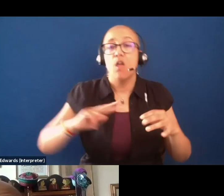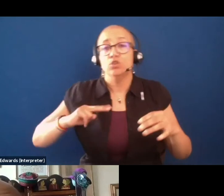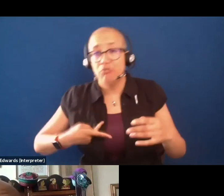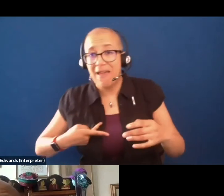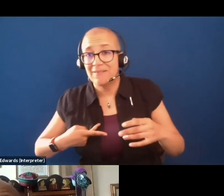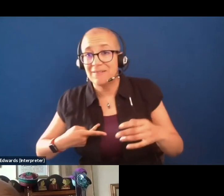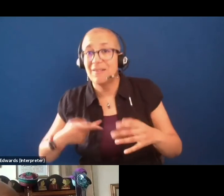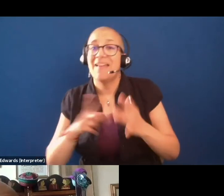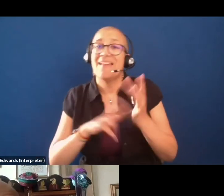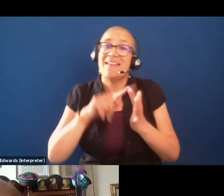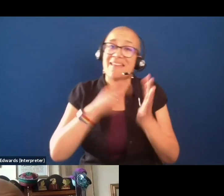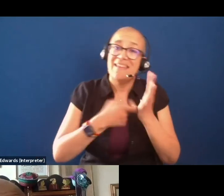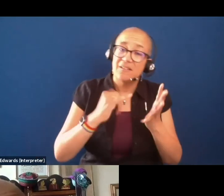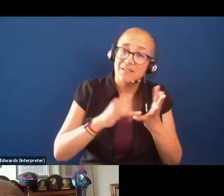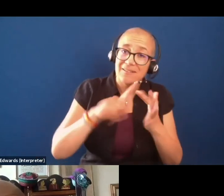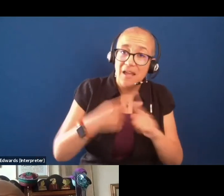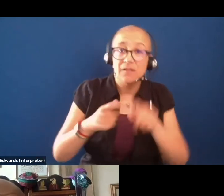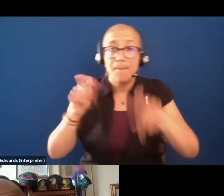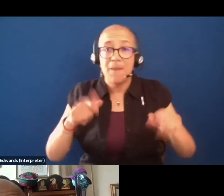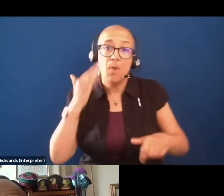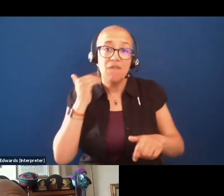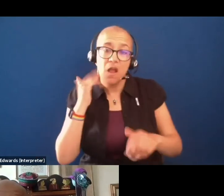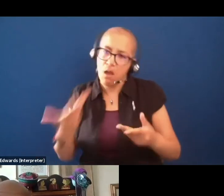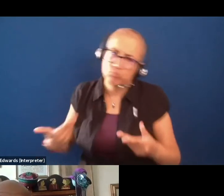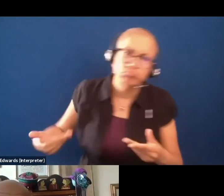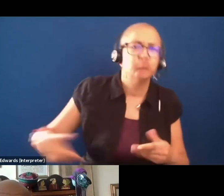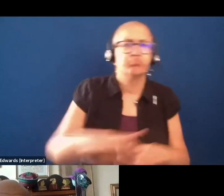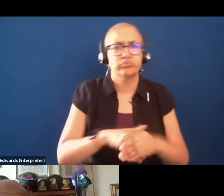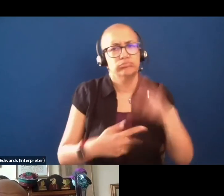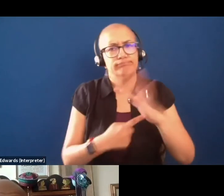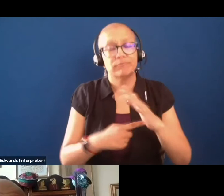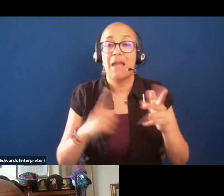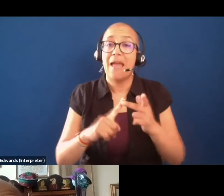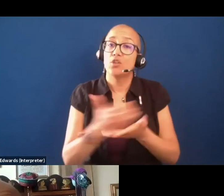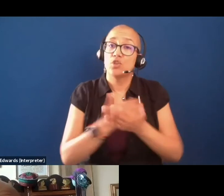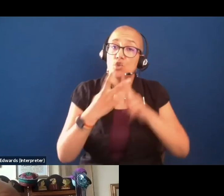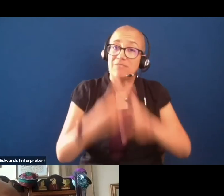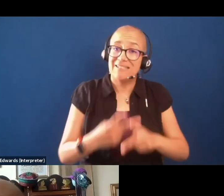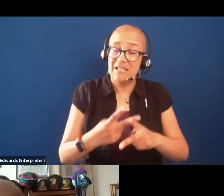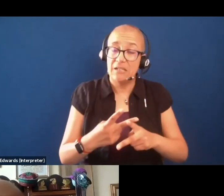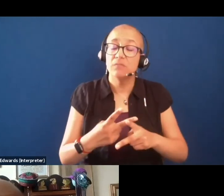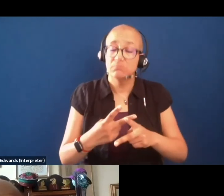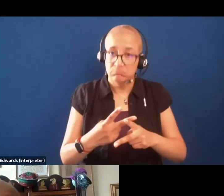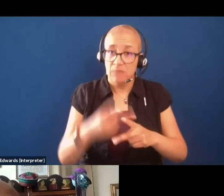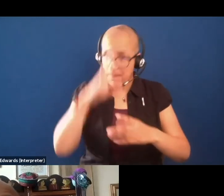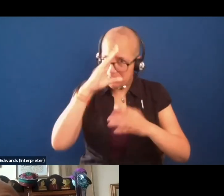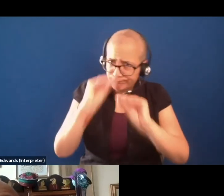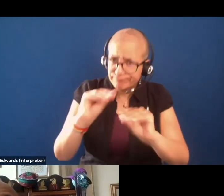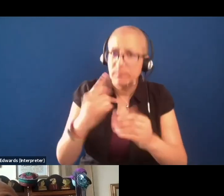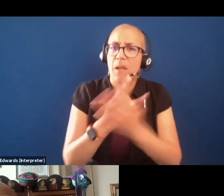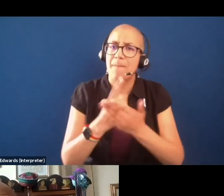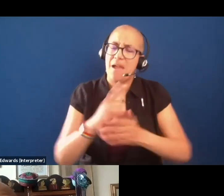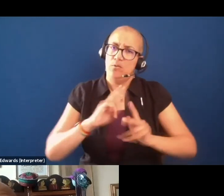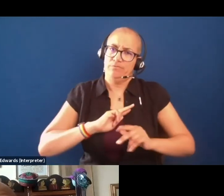colour are an integral part of the proceedings, and that security have been briefed about inherent biases. We